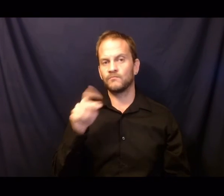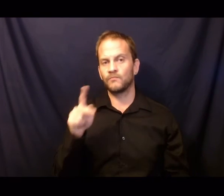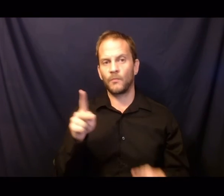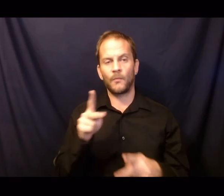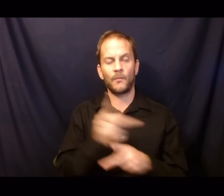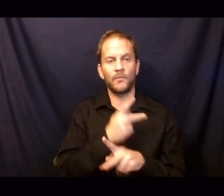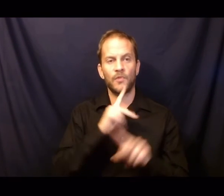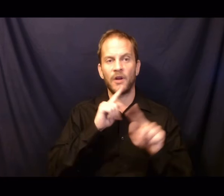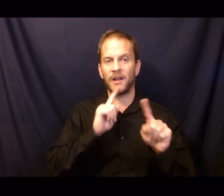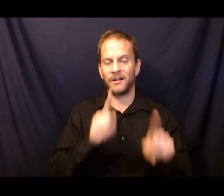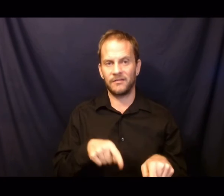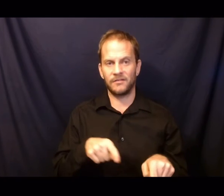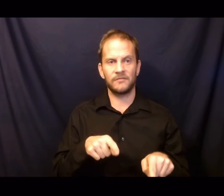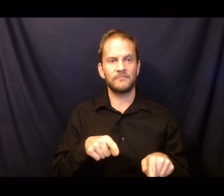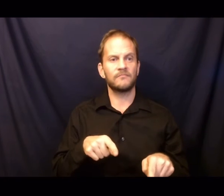degree polynomial,